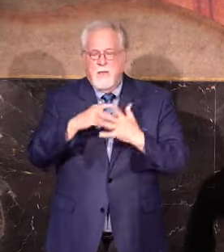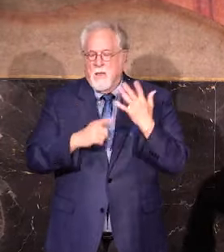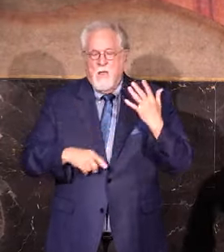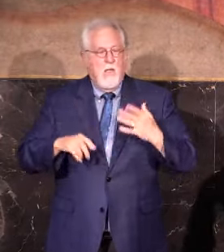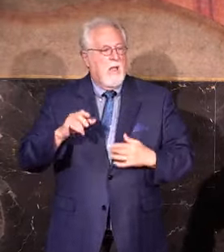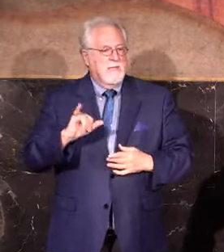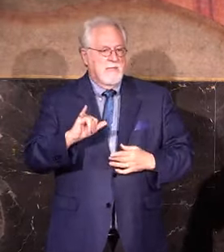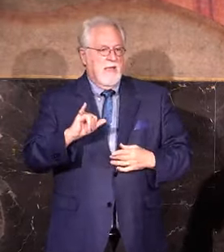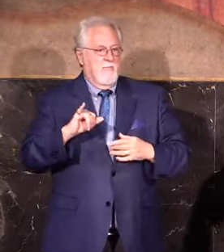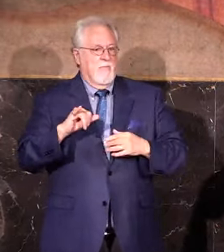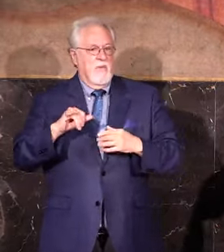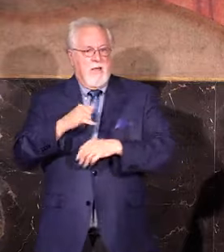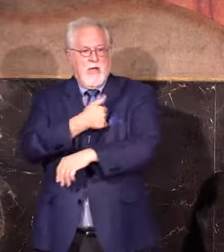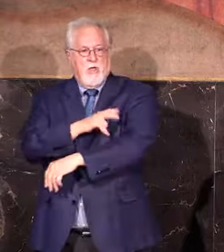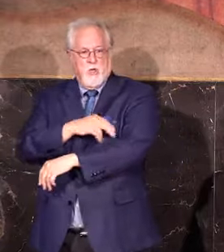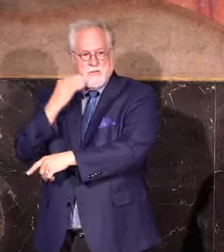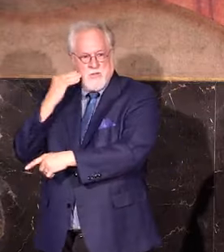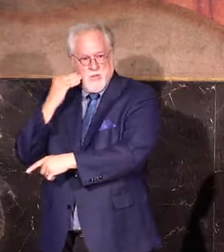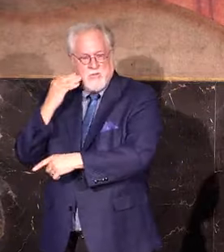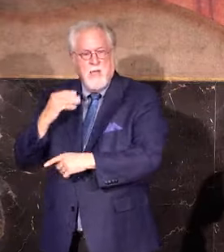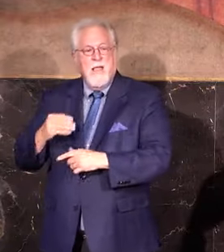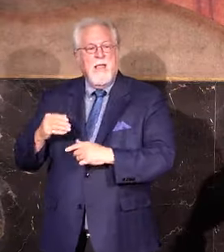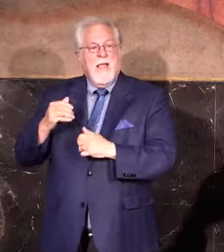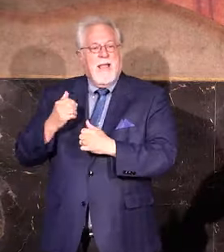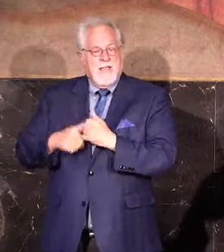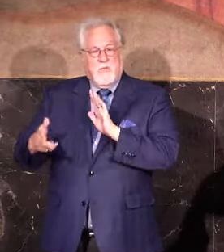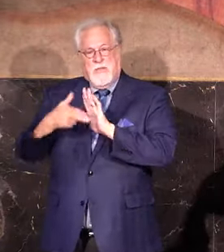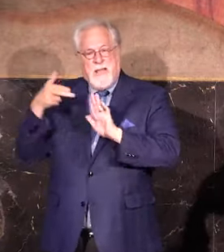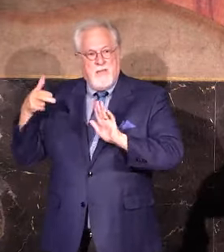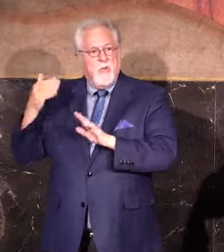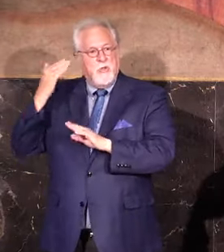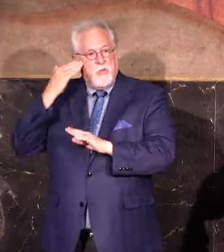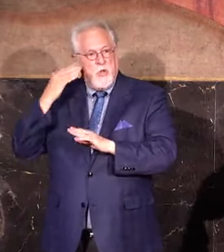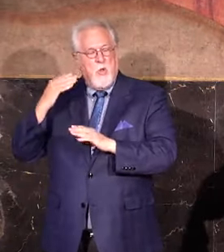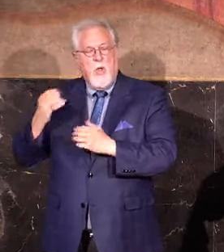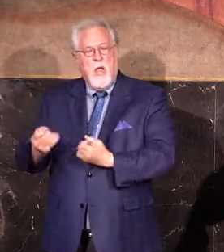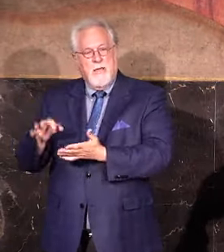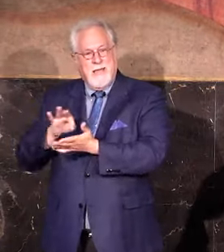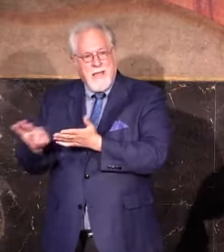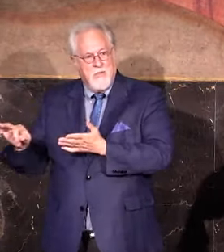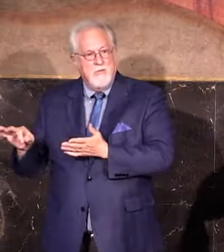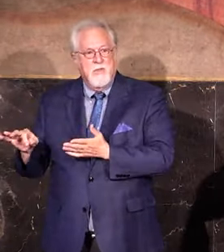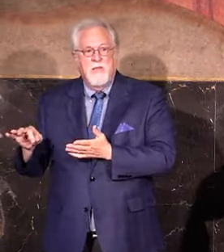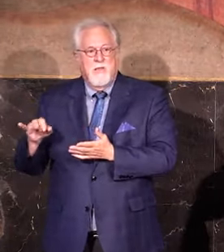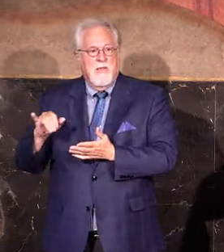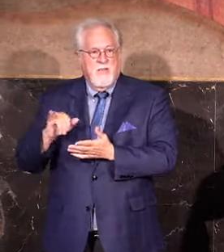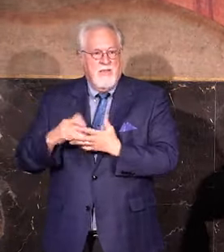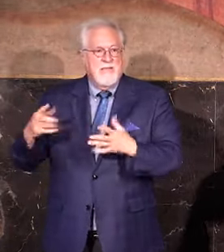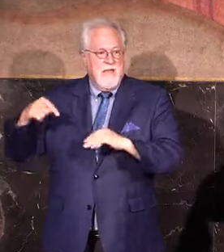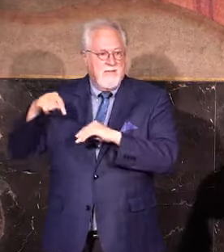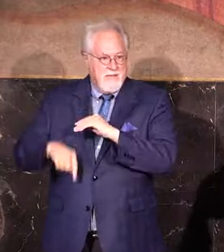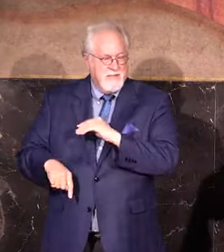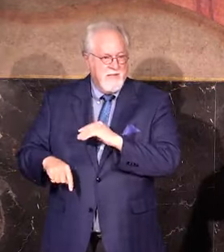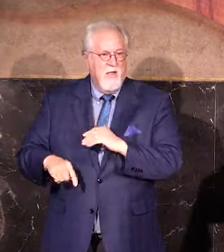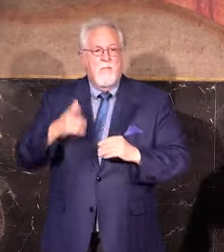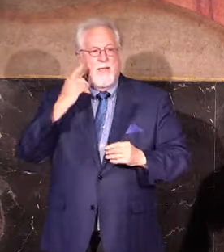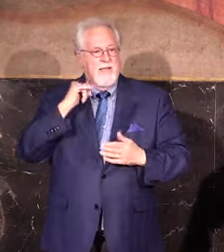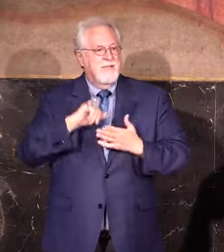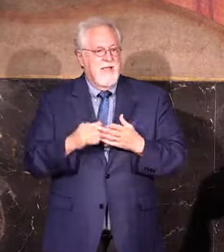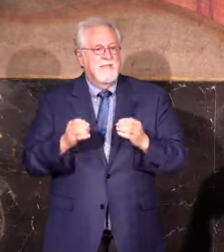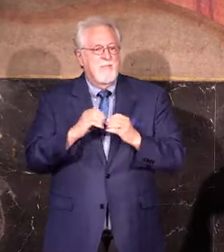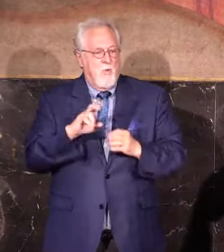way that we're doing for nursing homes, for instance, where each one is labeled, you know what their census is, and that's a lot of detail, just because, frankly, that's